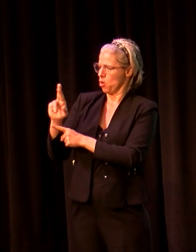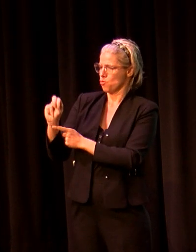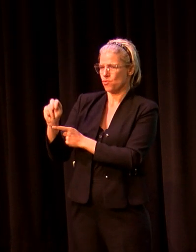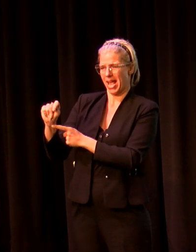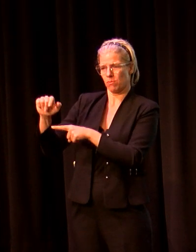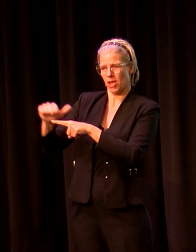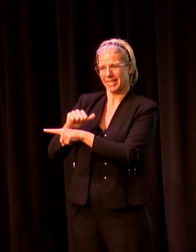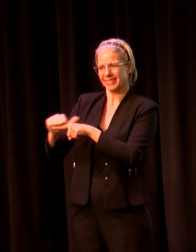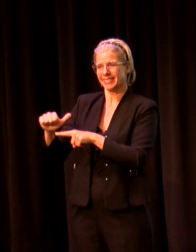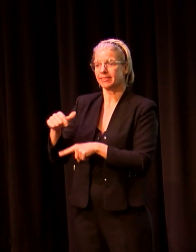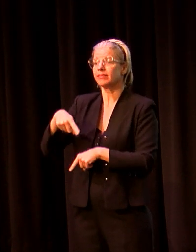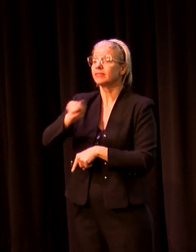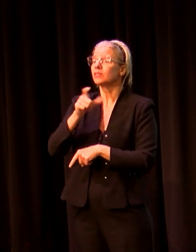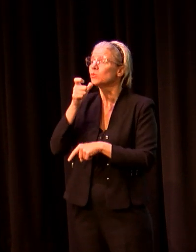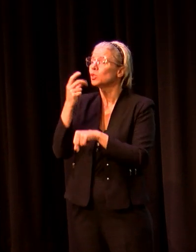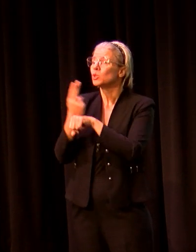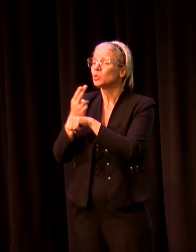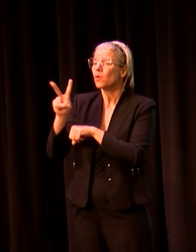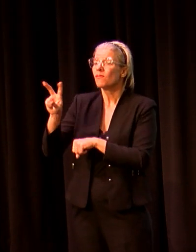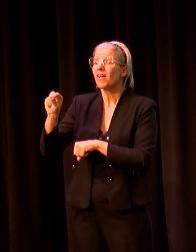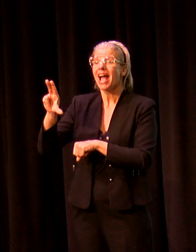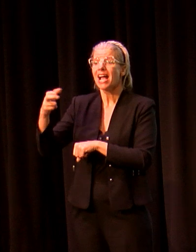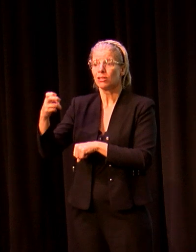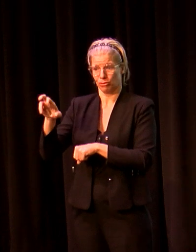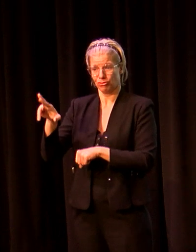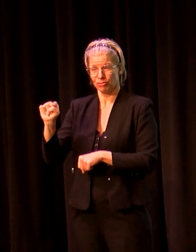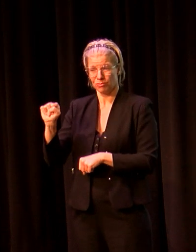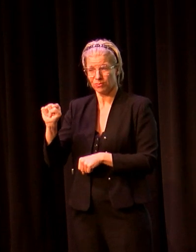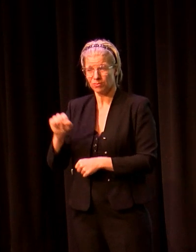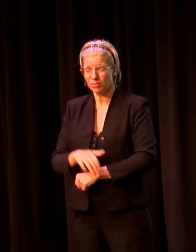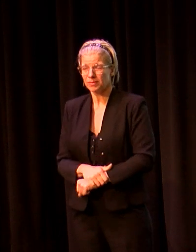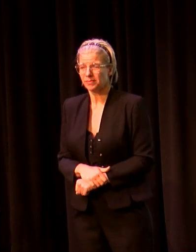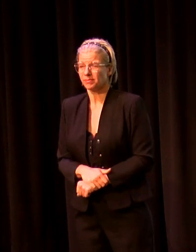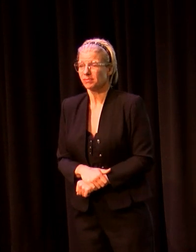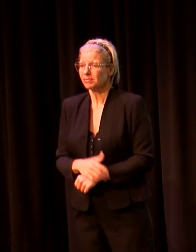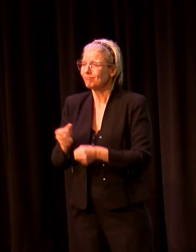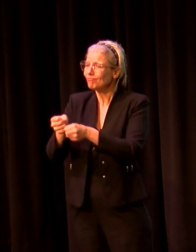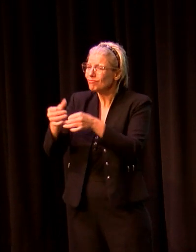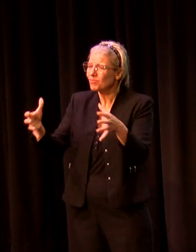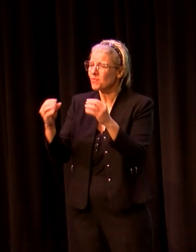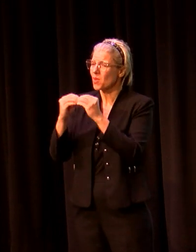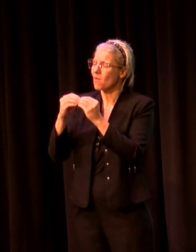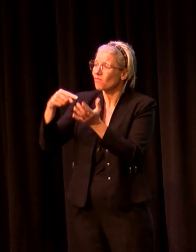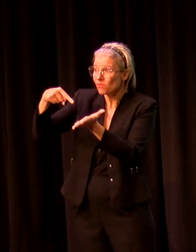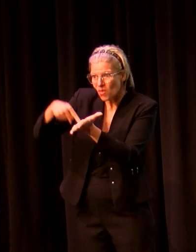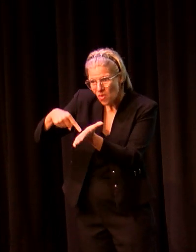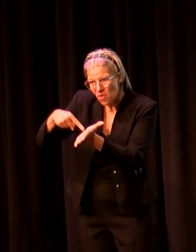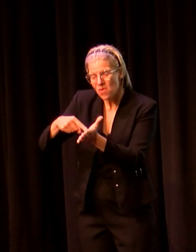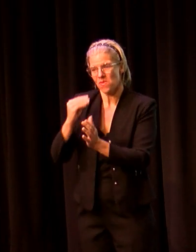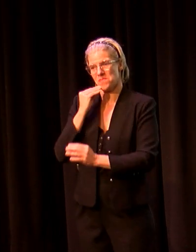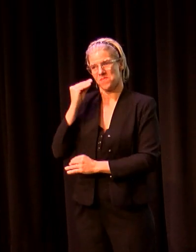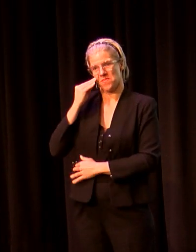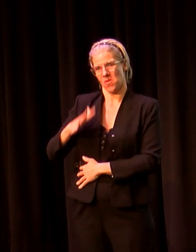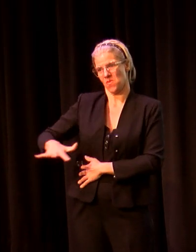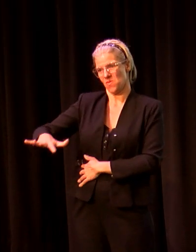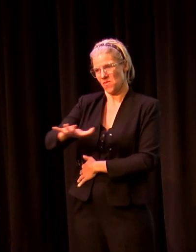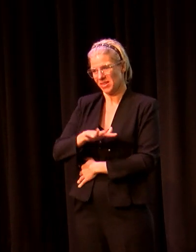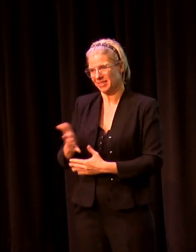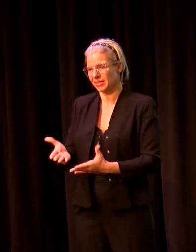using vouchers, and expanding the affordable housing inventory, which I understand is a group activity and not just a city